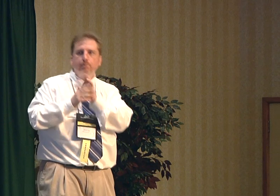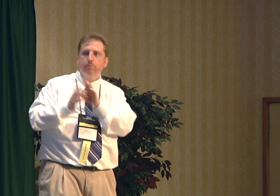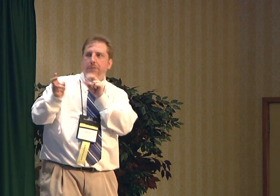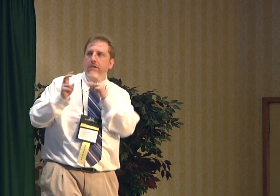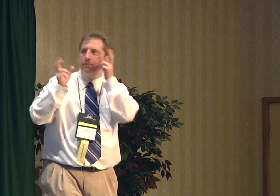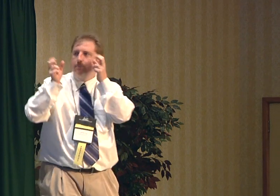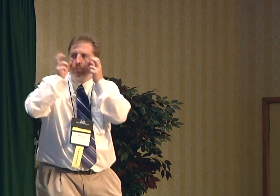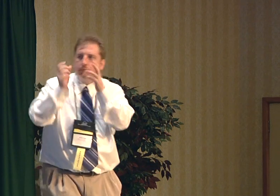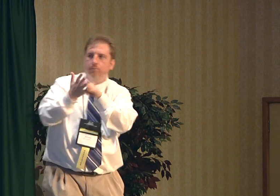of experience.